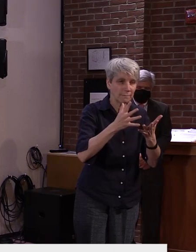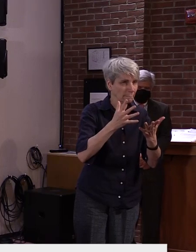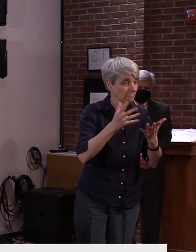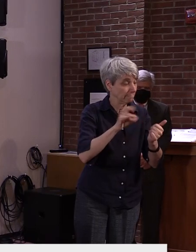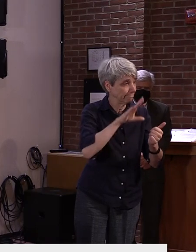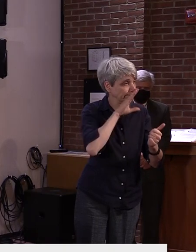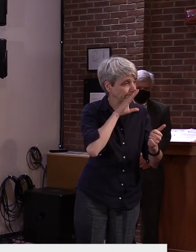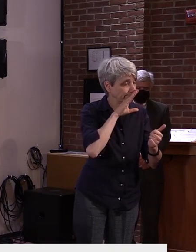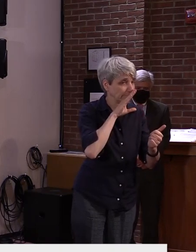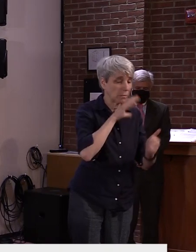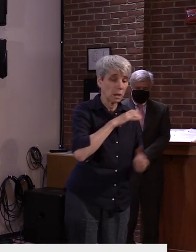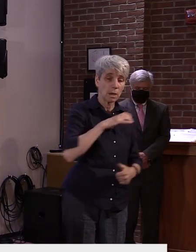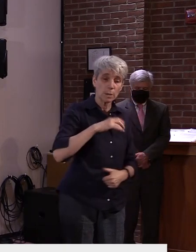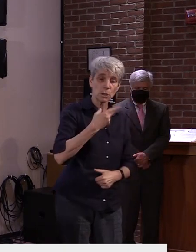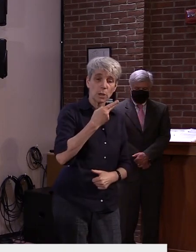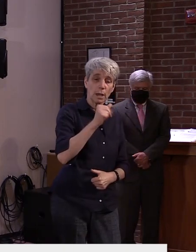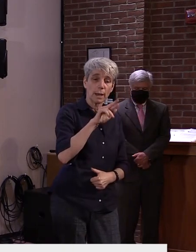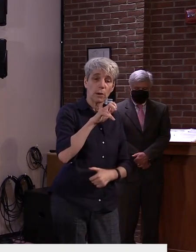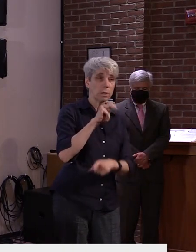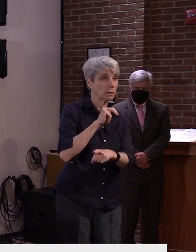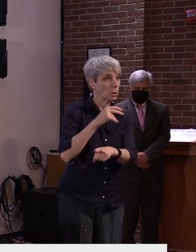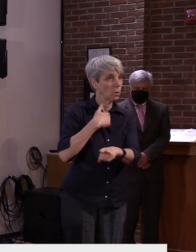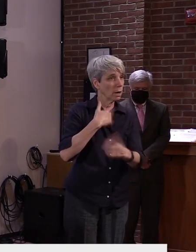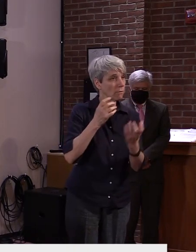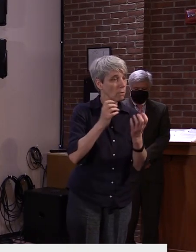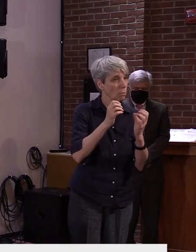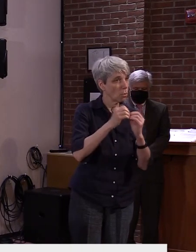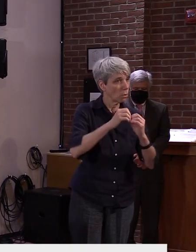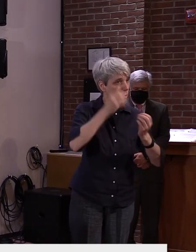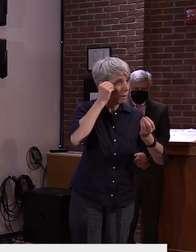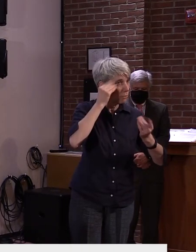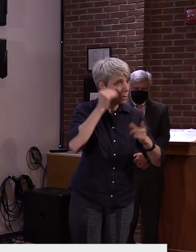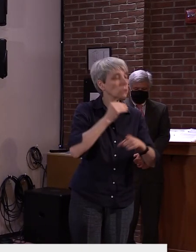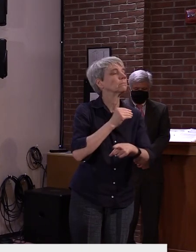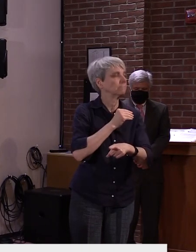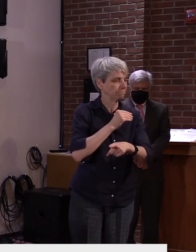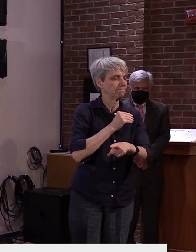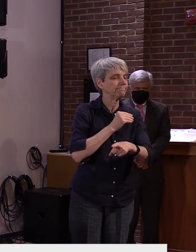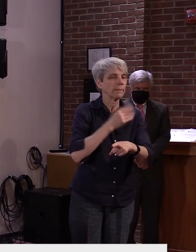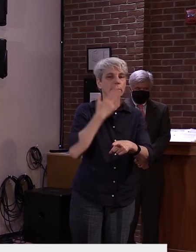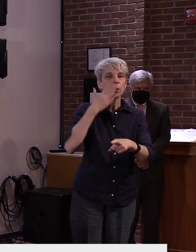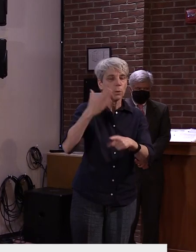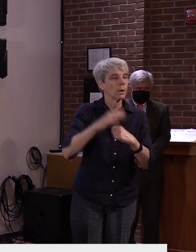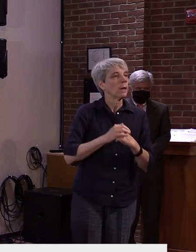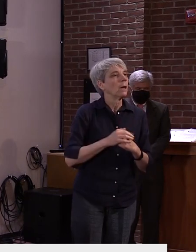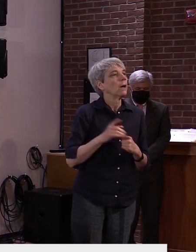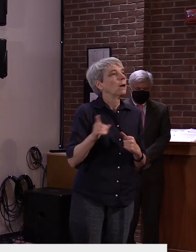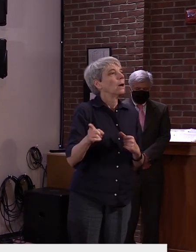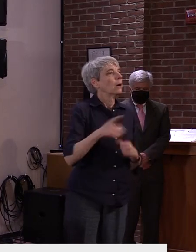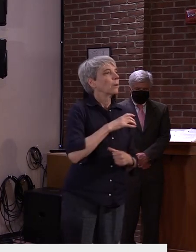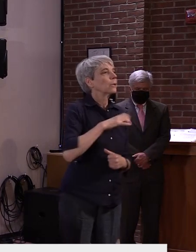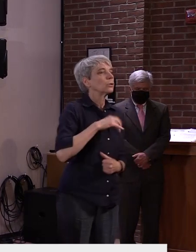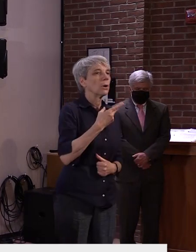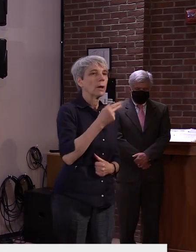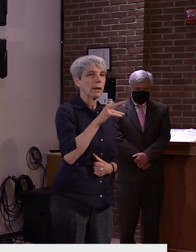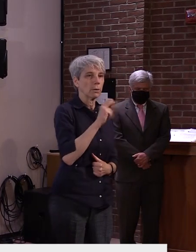can you elaborate on that? Sure. Thank you, Governor. So first off, with respect to